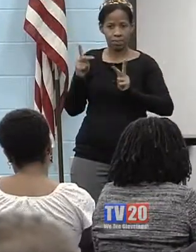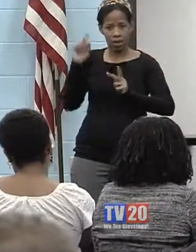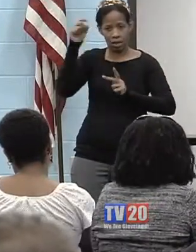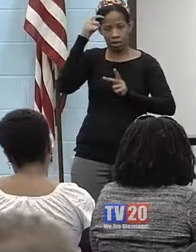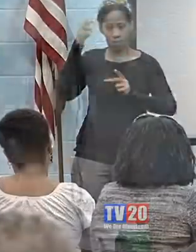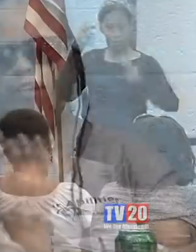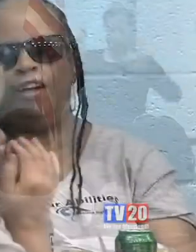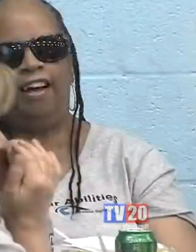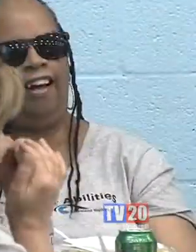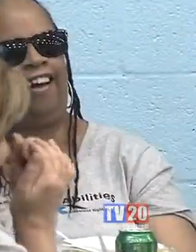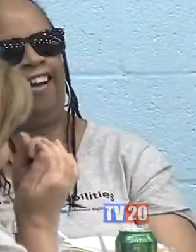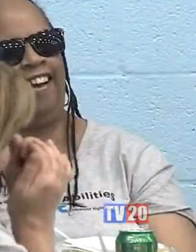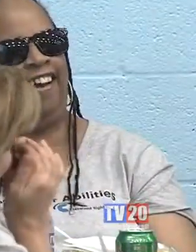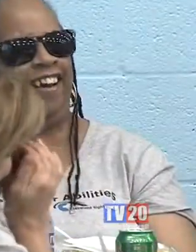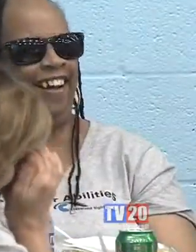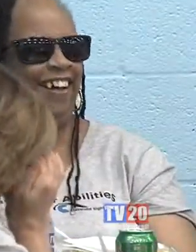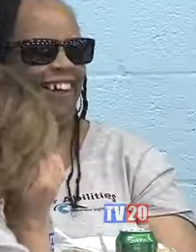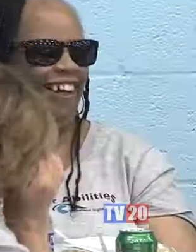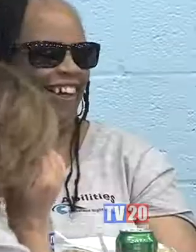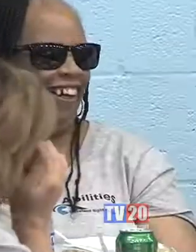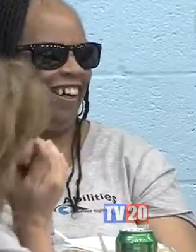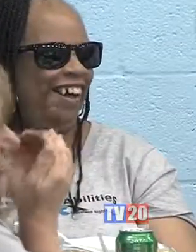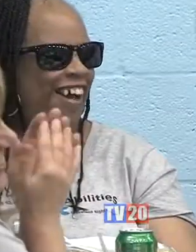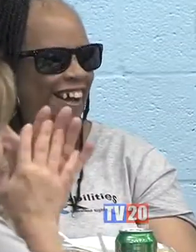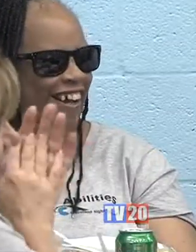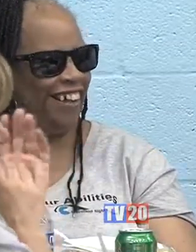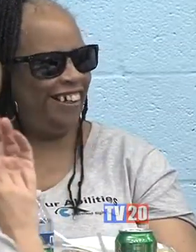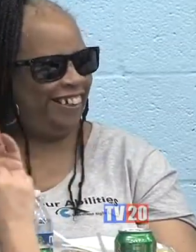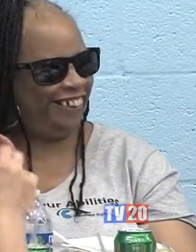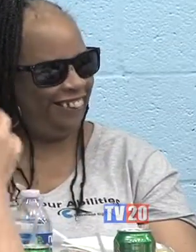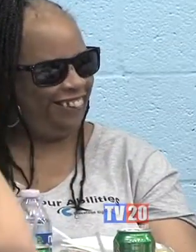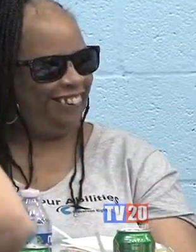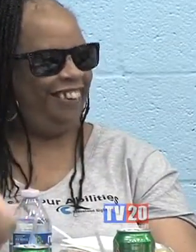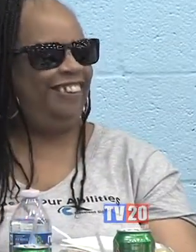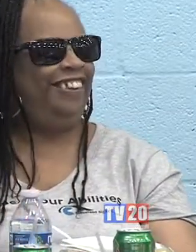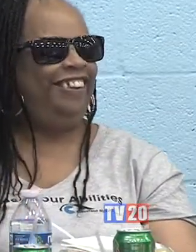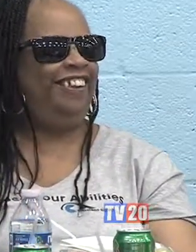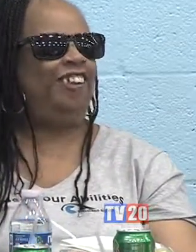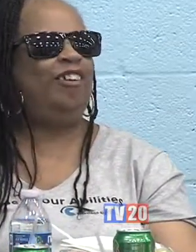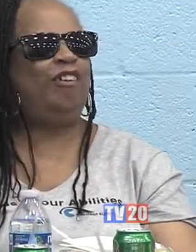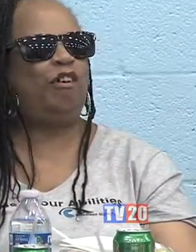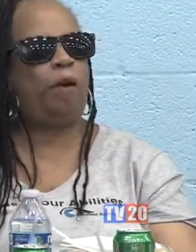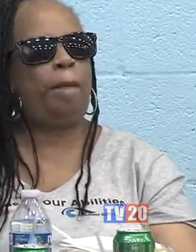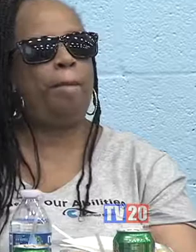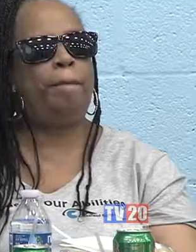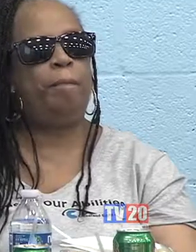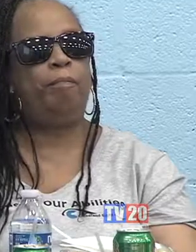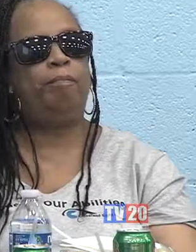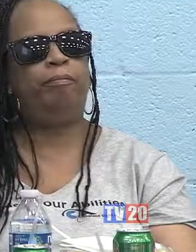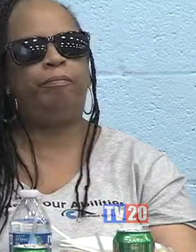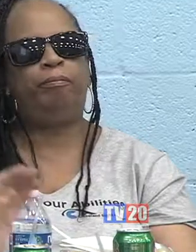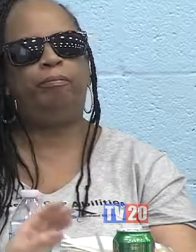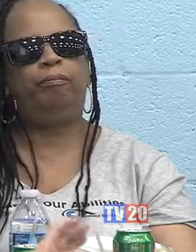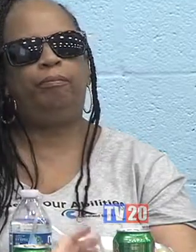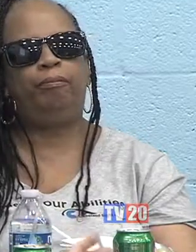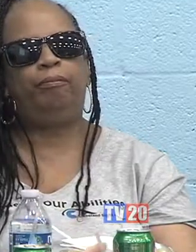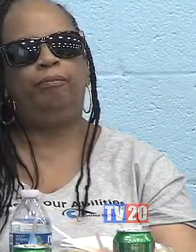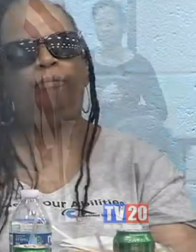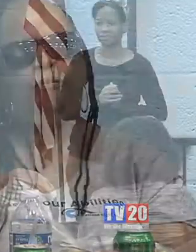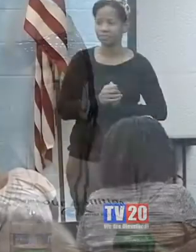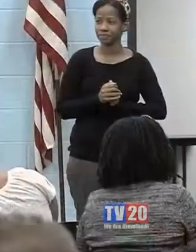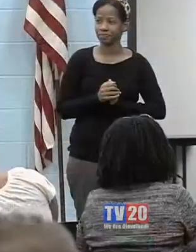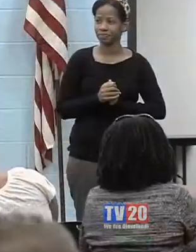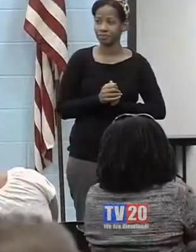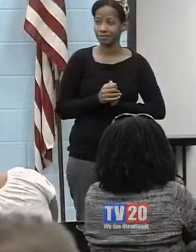sorry, sorry. Don't take that back to the office. Okay, all right, so, in Columbus, they think they know everything. But here's what happened. So we